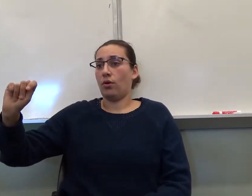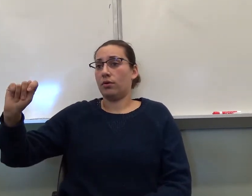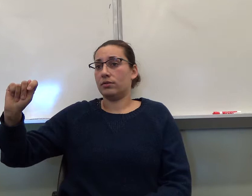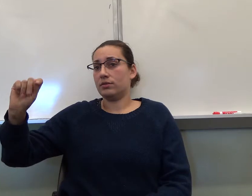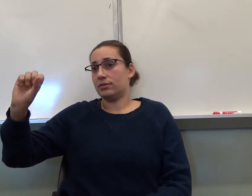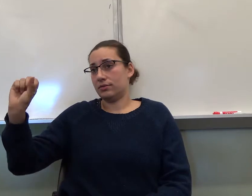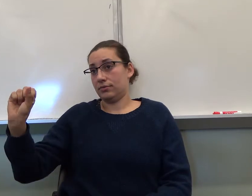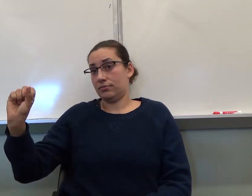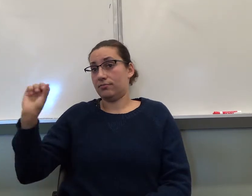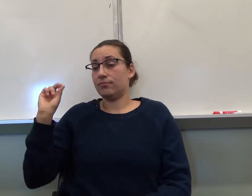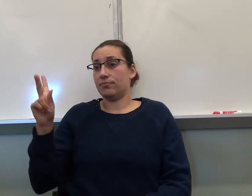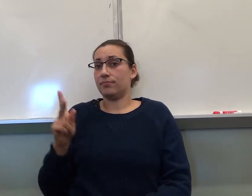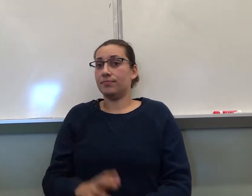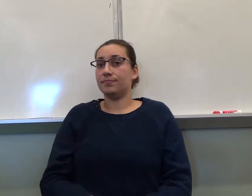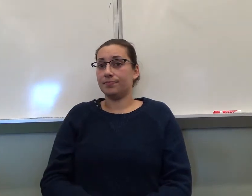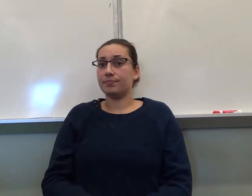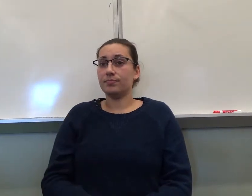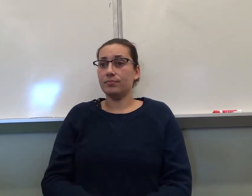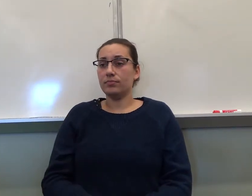Okay, all they want is the unit, that's it.